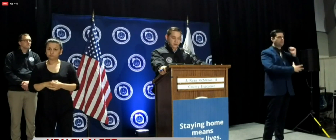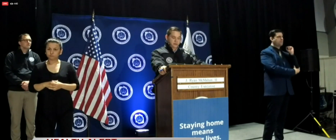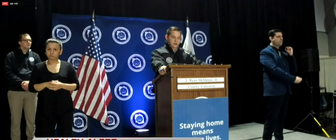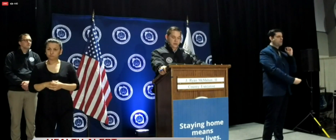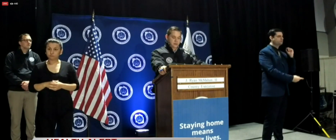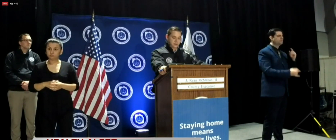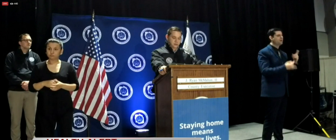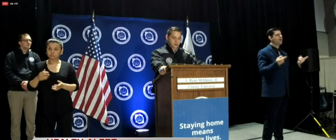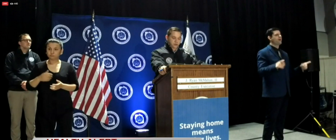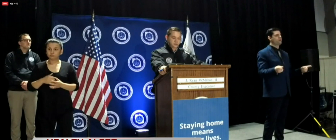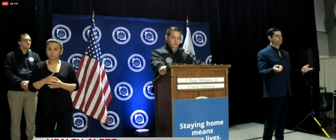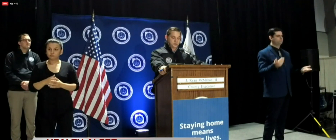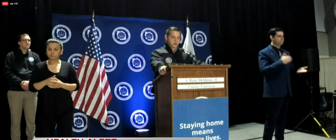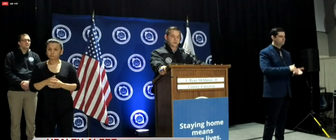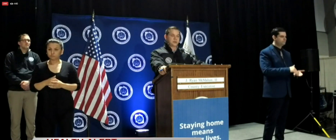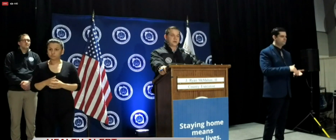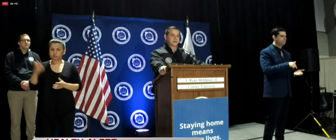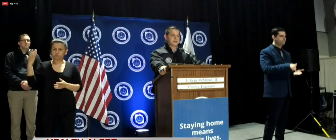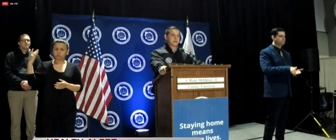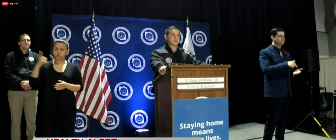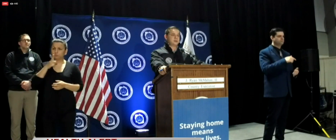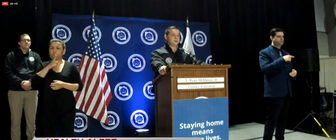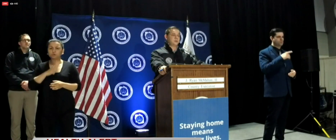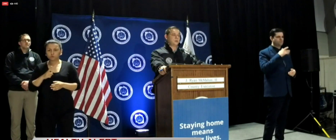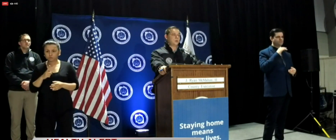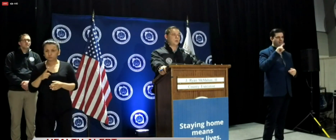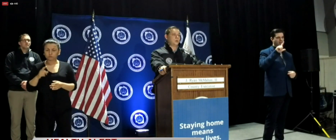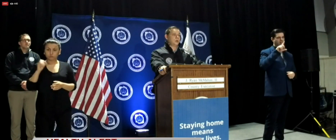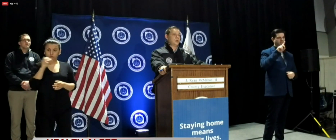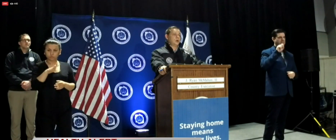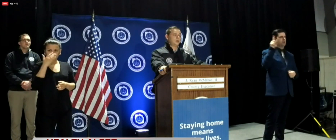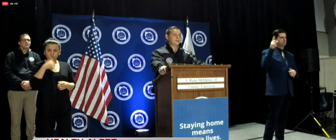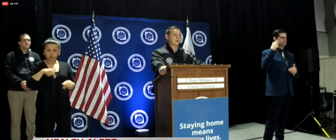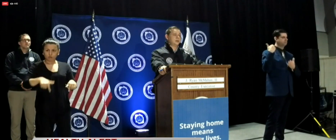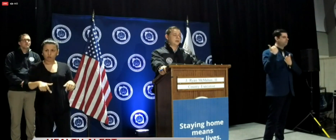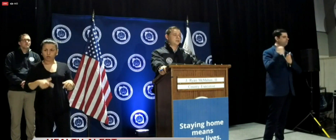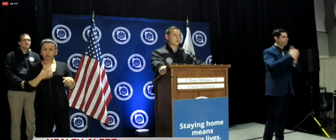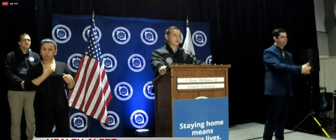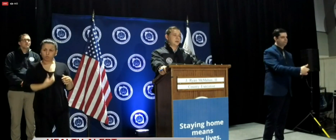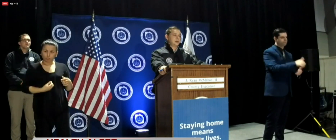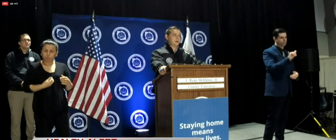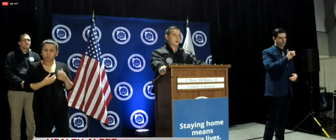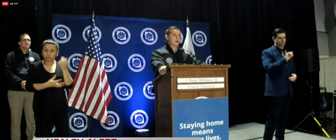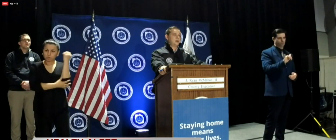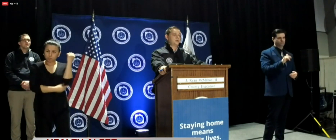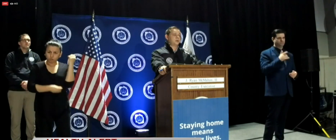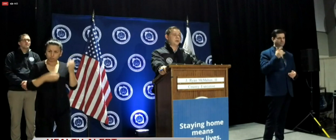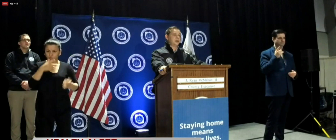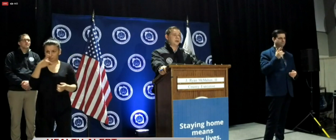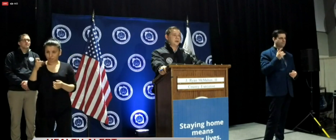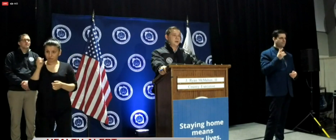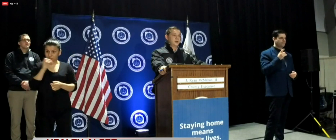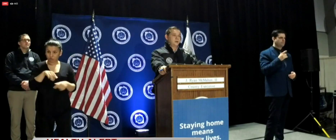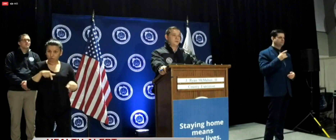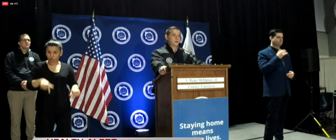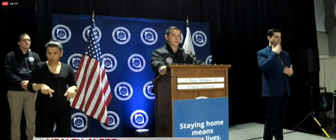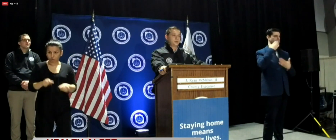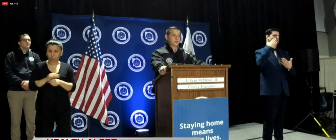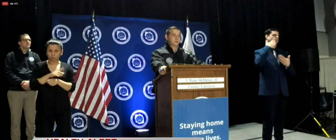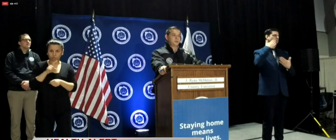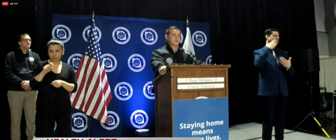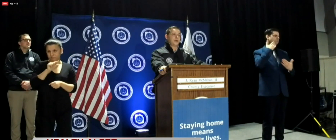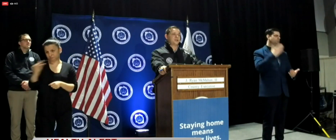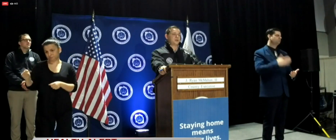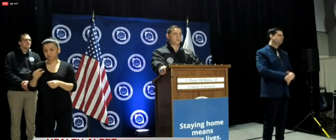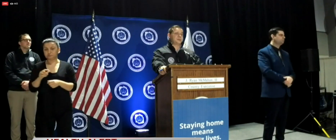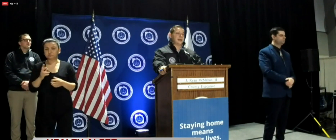I want to thank the Church of Jesus Christ of Latter-day Saints, their local delegation, and Elder Clay for